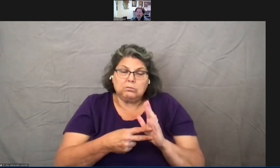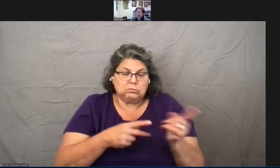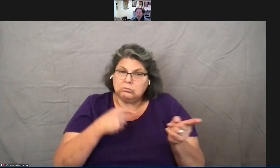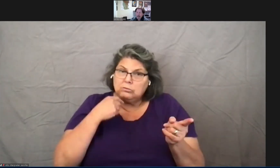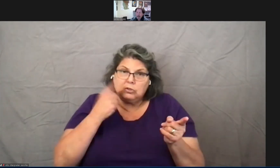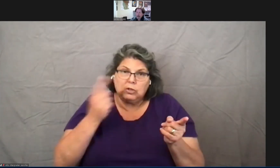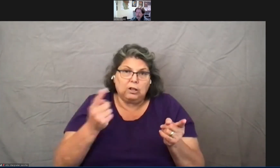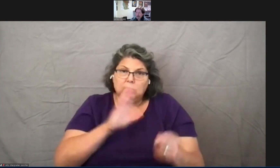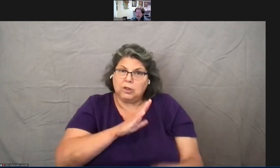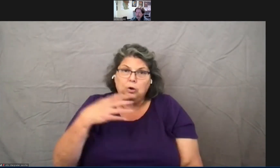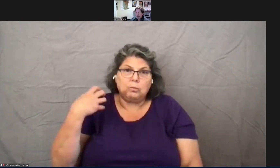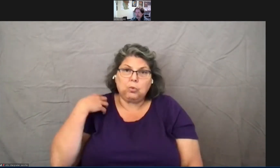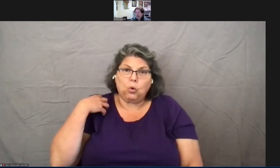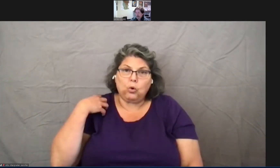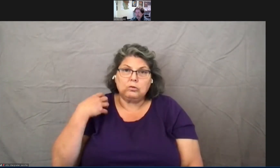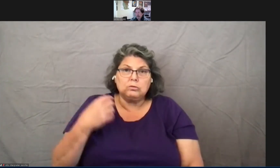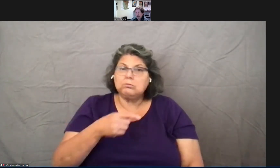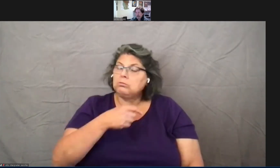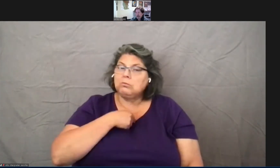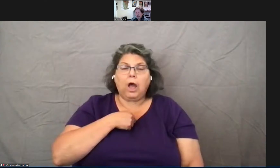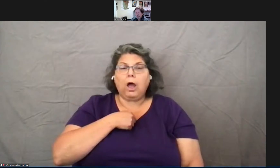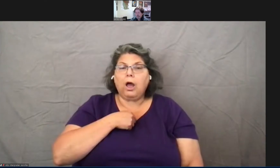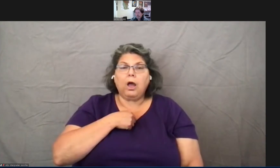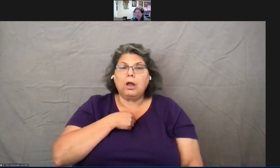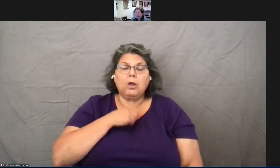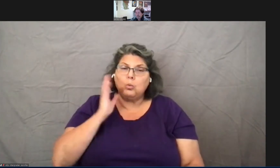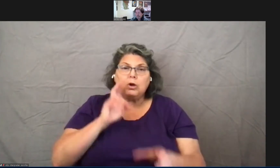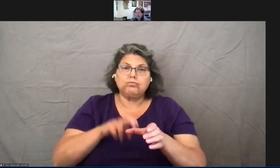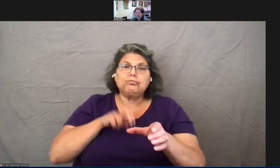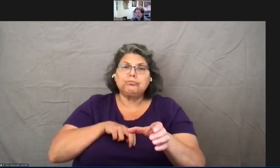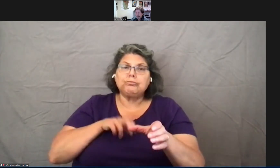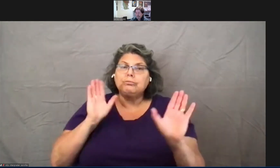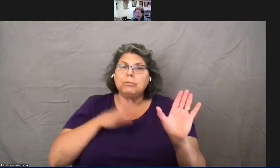employer that they are electing to leave their position.